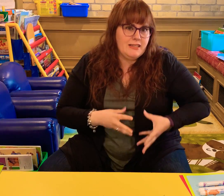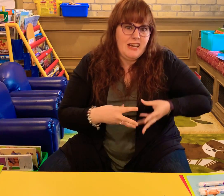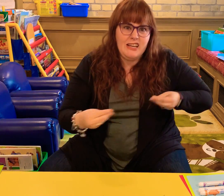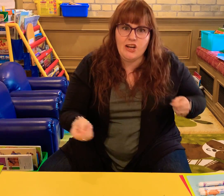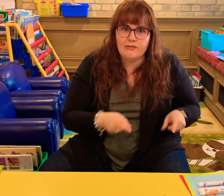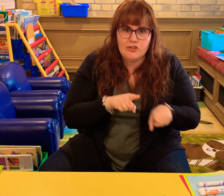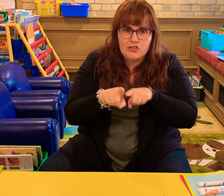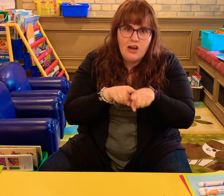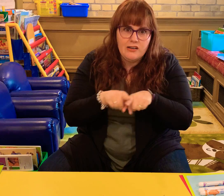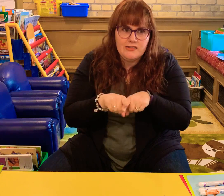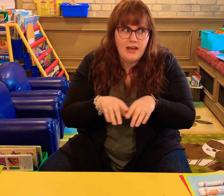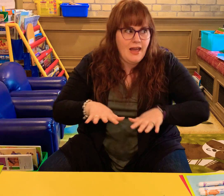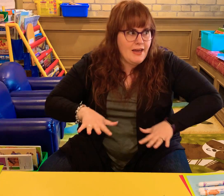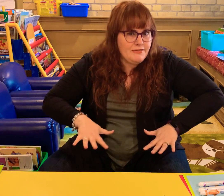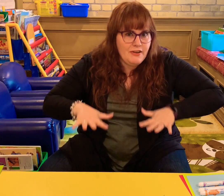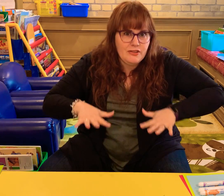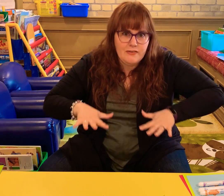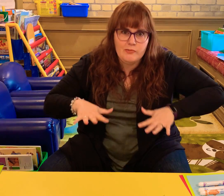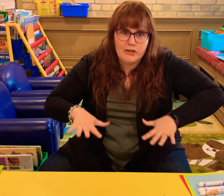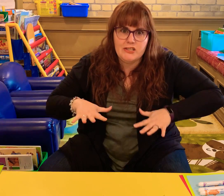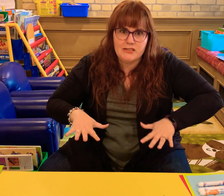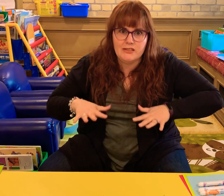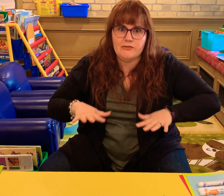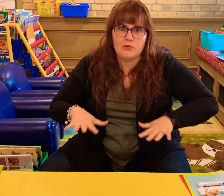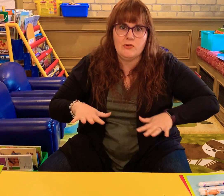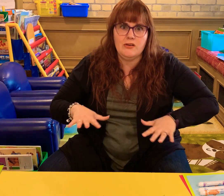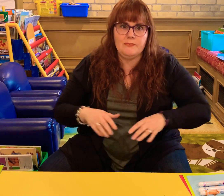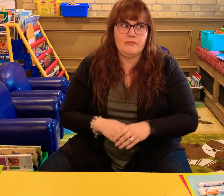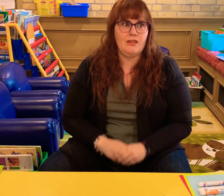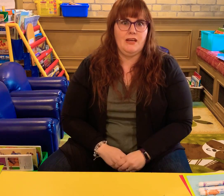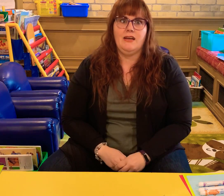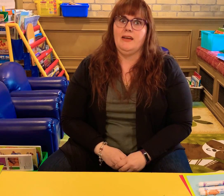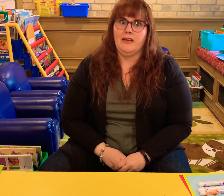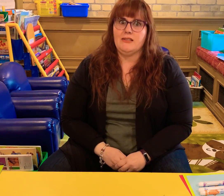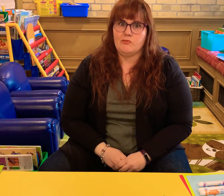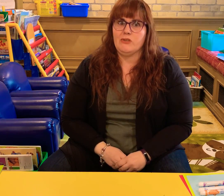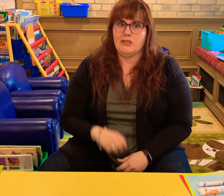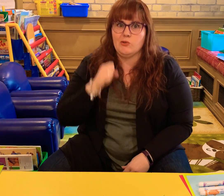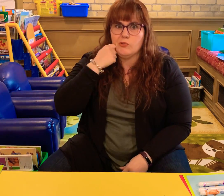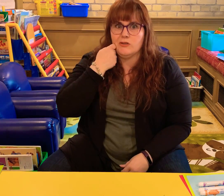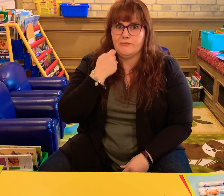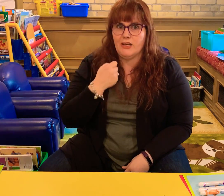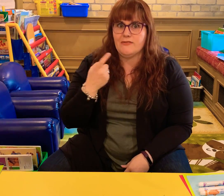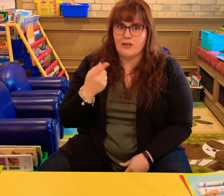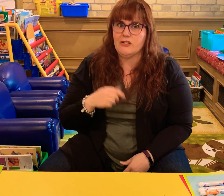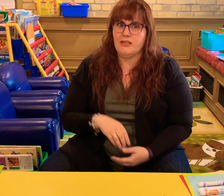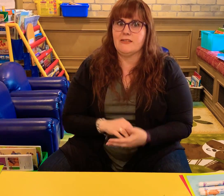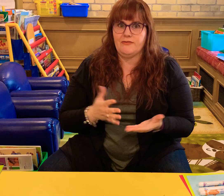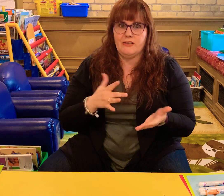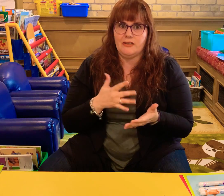taken off your socks and felt the vibrations in the floor? It's really cool. It's very neat to feel it.